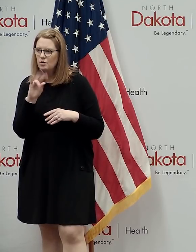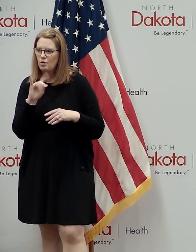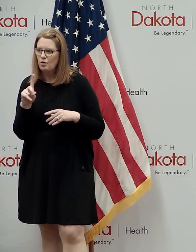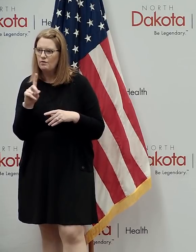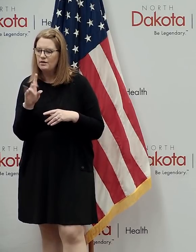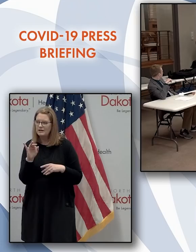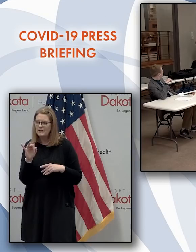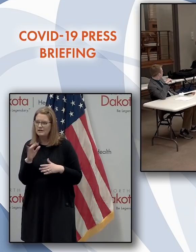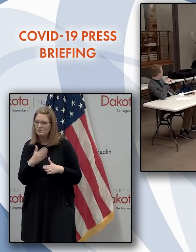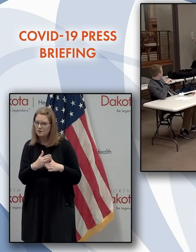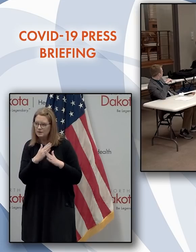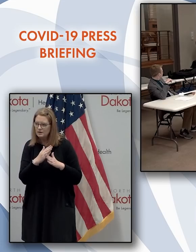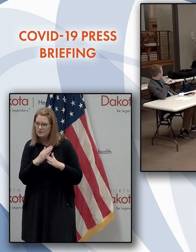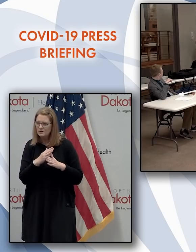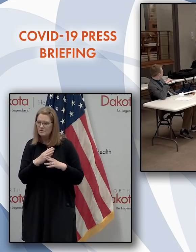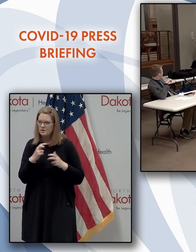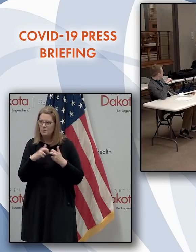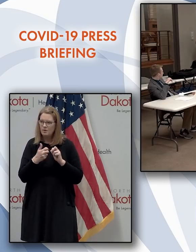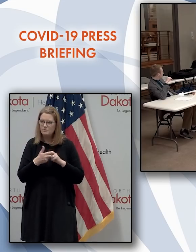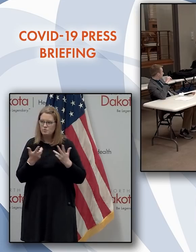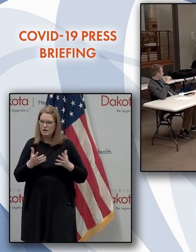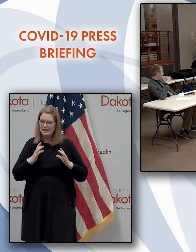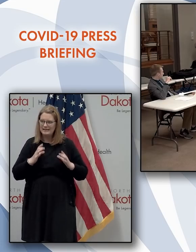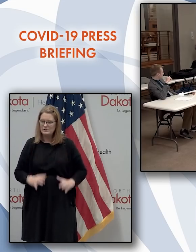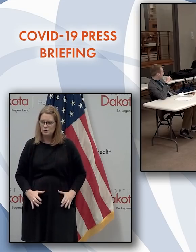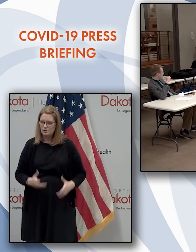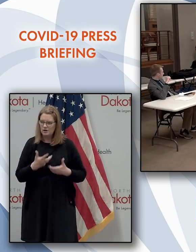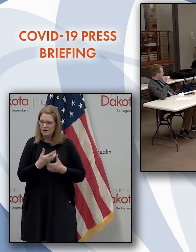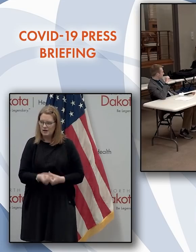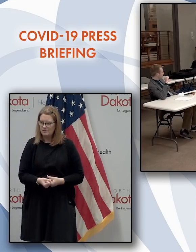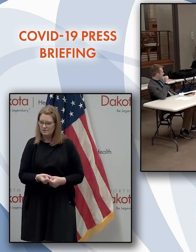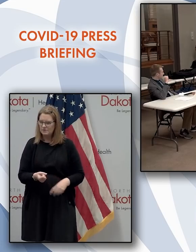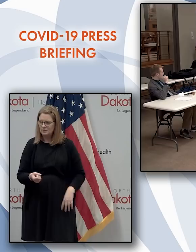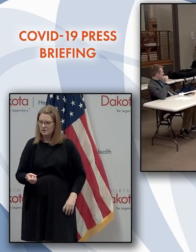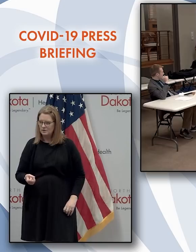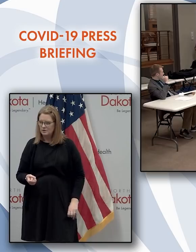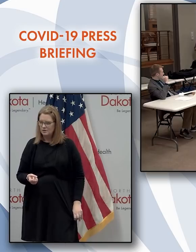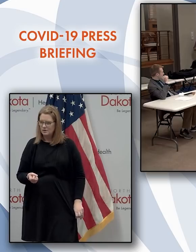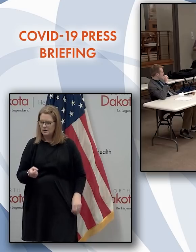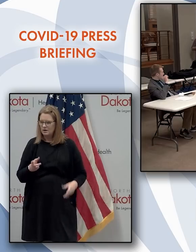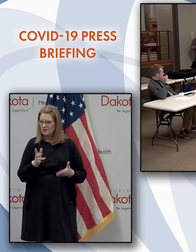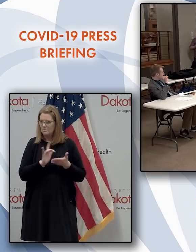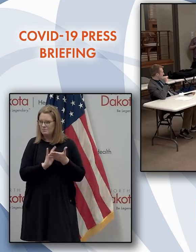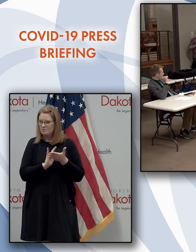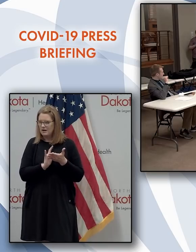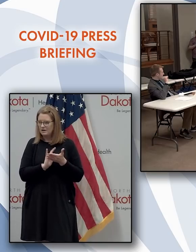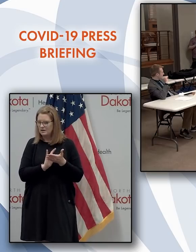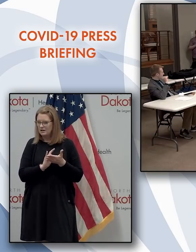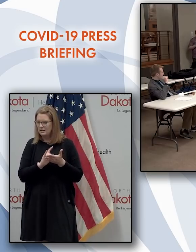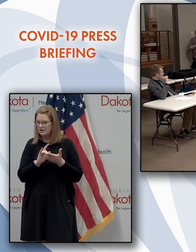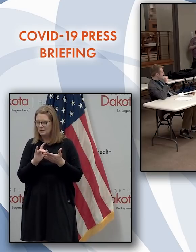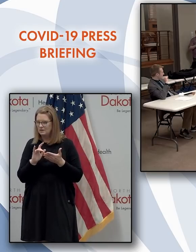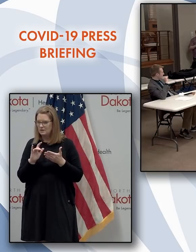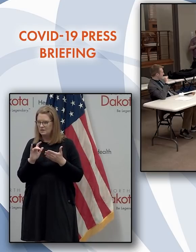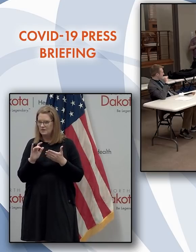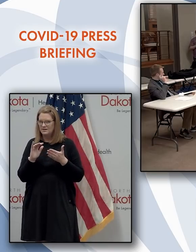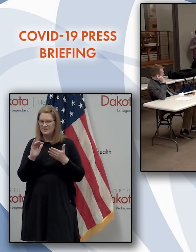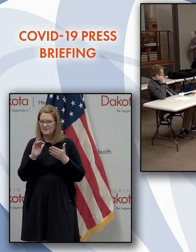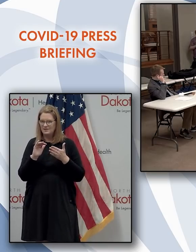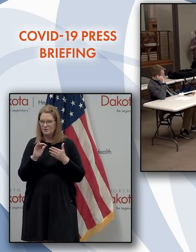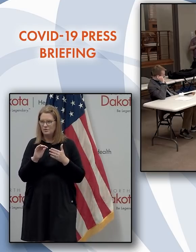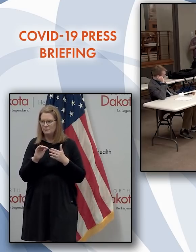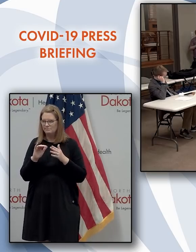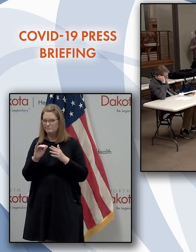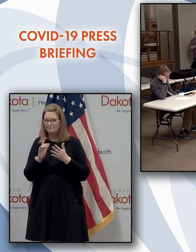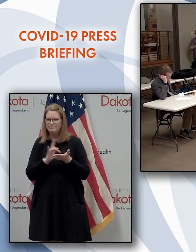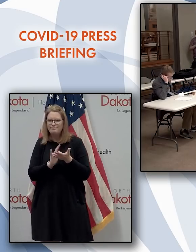larger problem is consumer confidence. Even medical community tells us stories about patients avoiding important appointments because